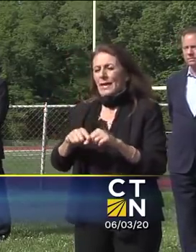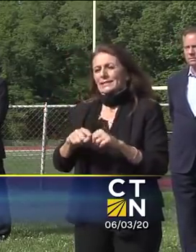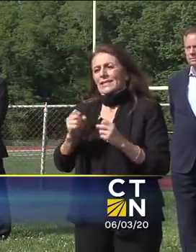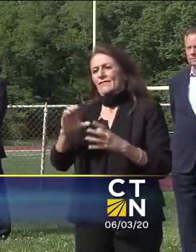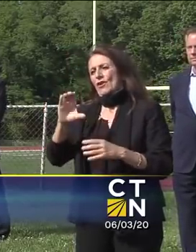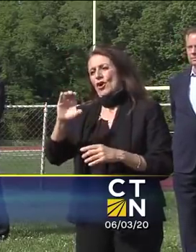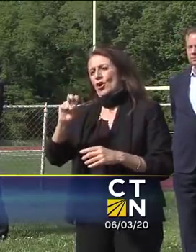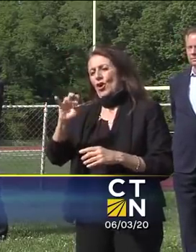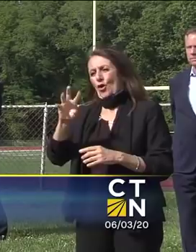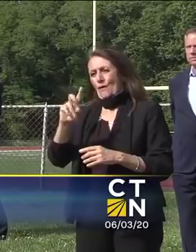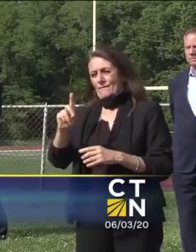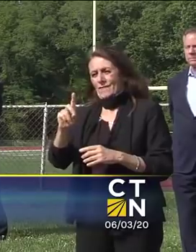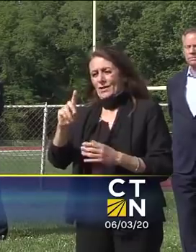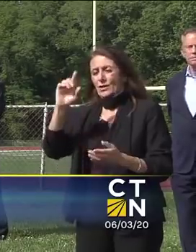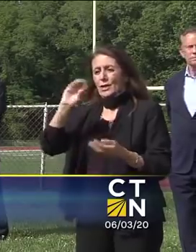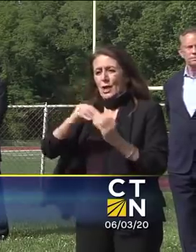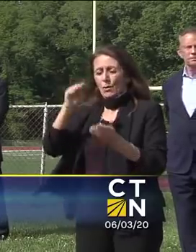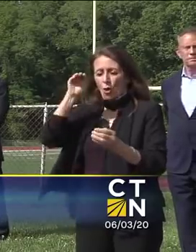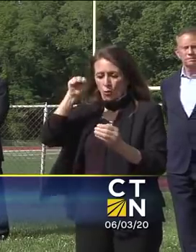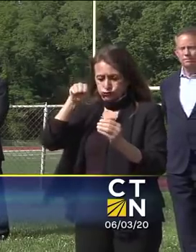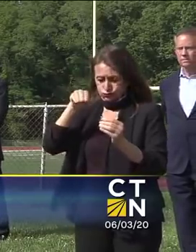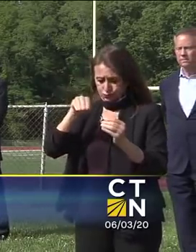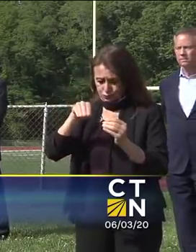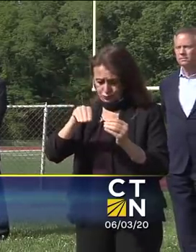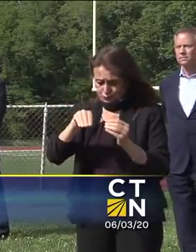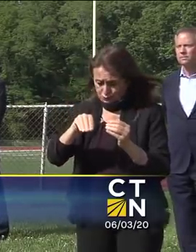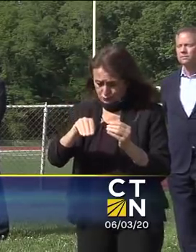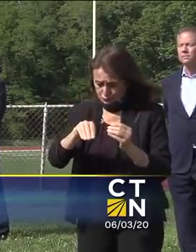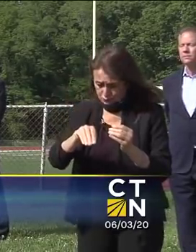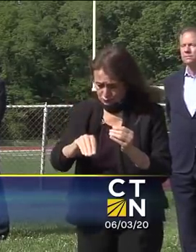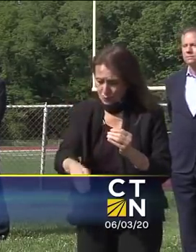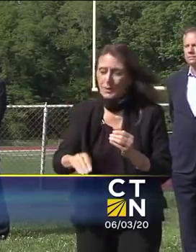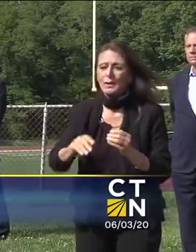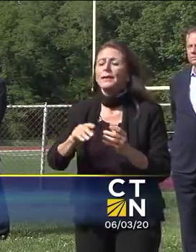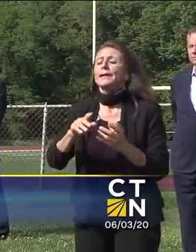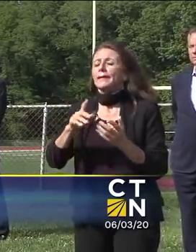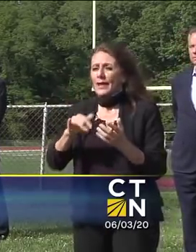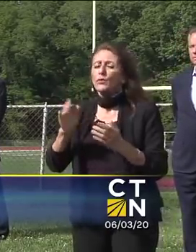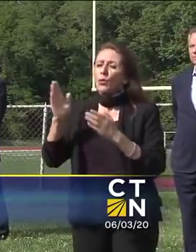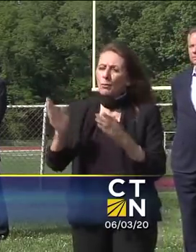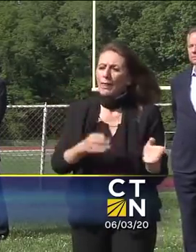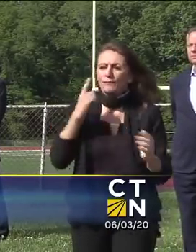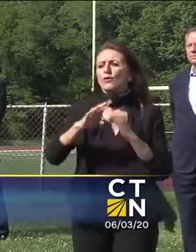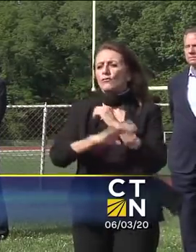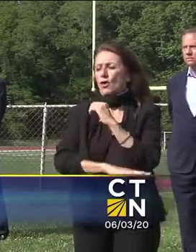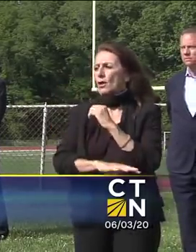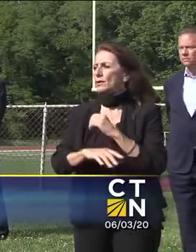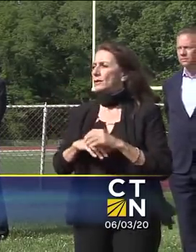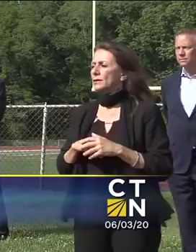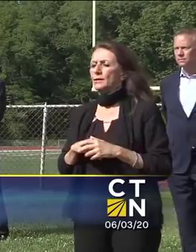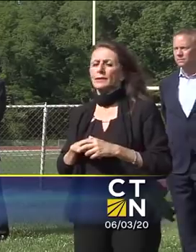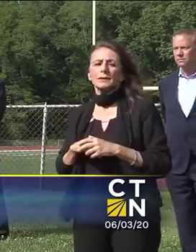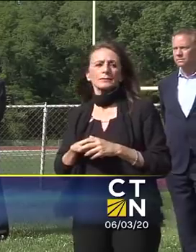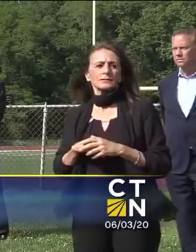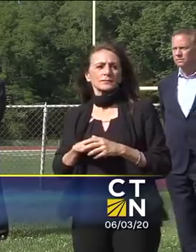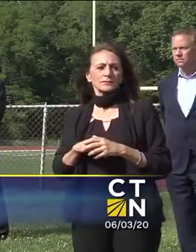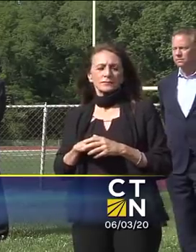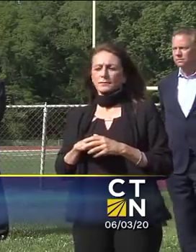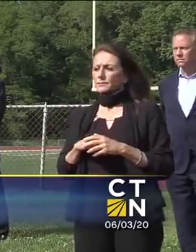or not it's safe to return to school. But we are planning actively for a fall opening. Is there data